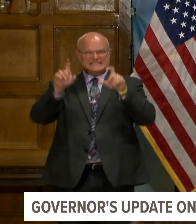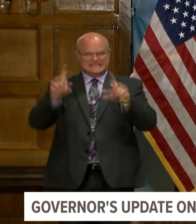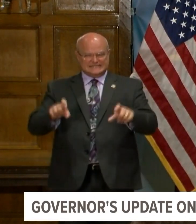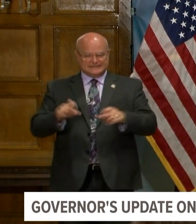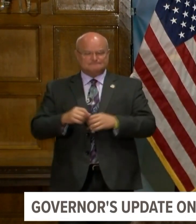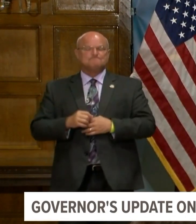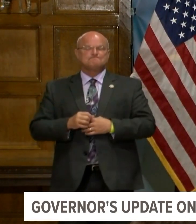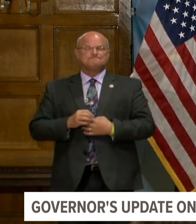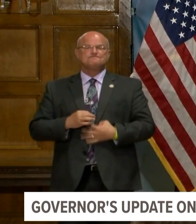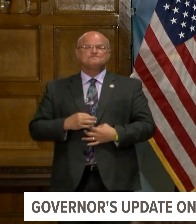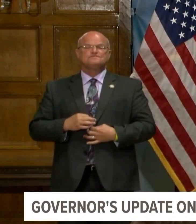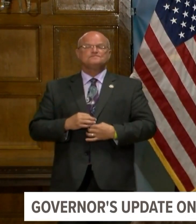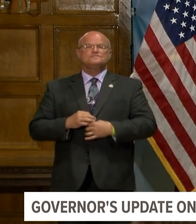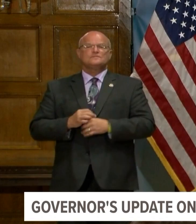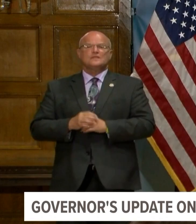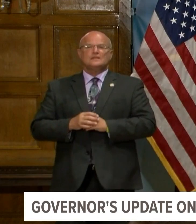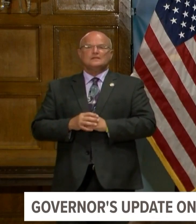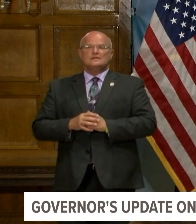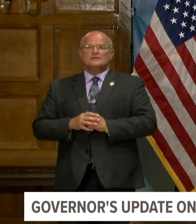testing.